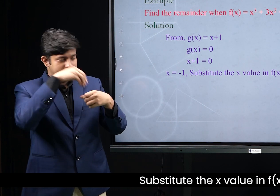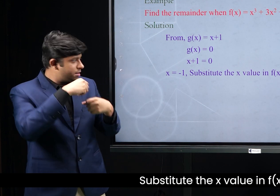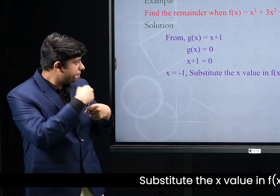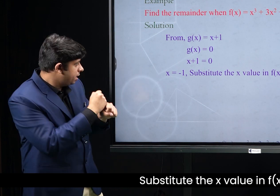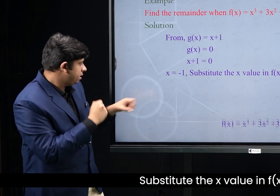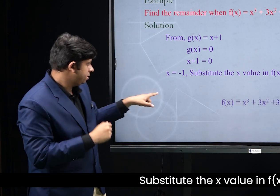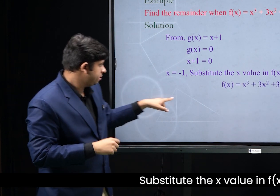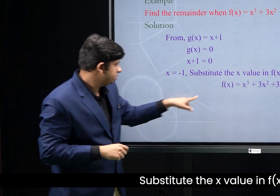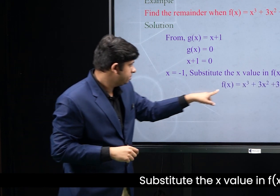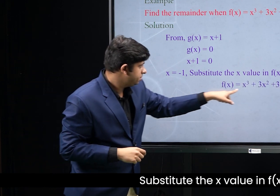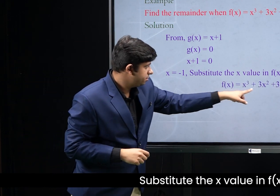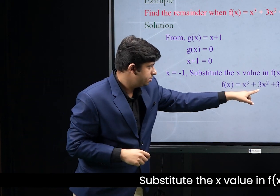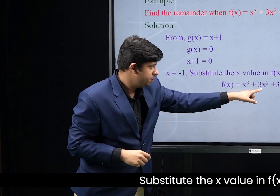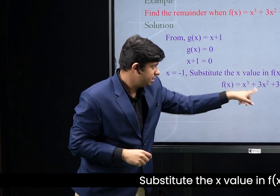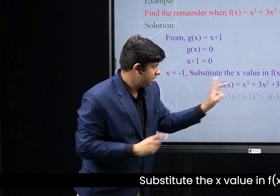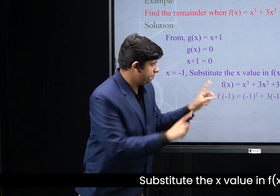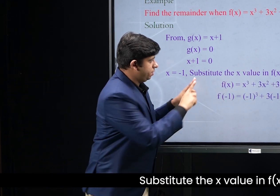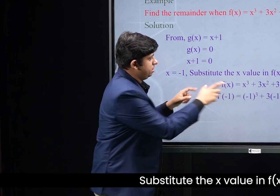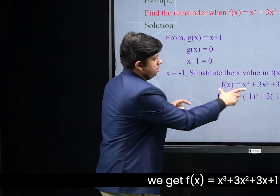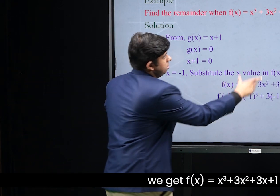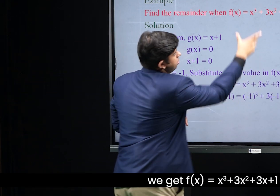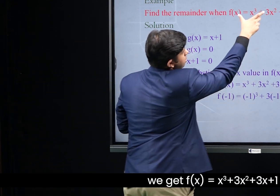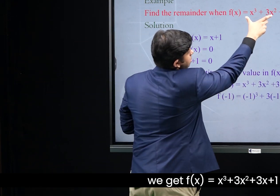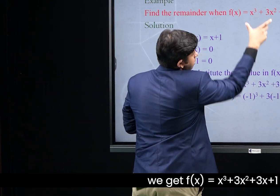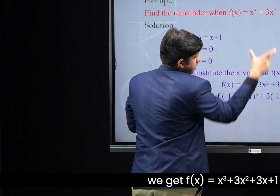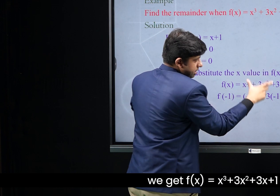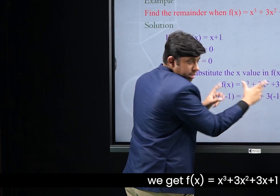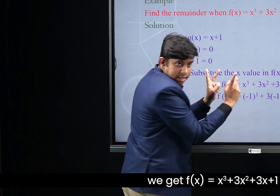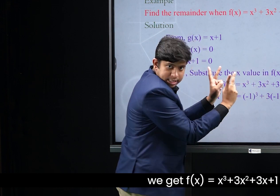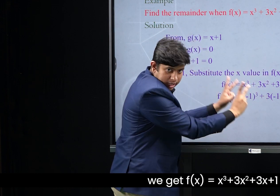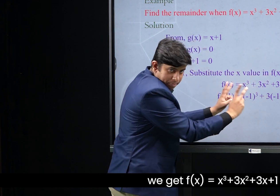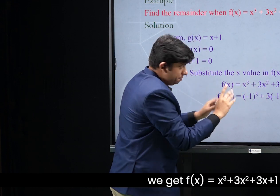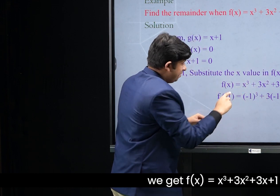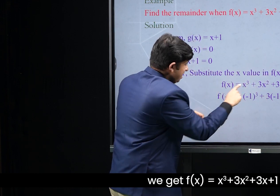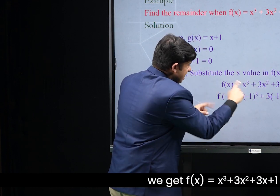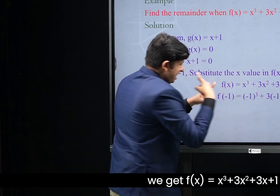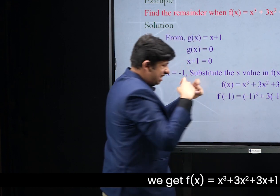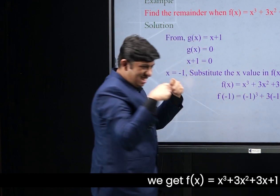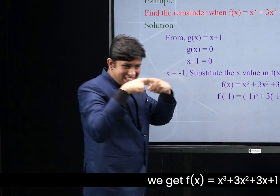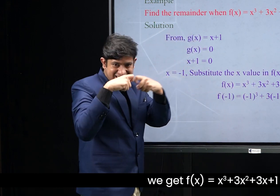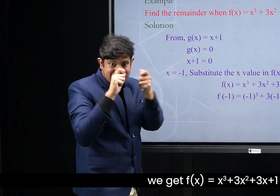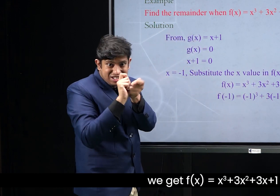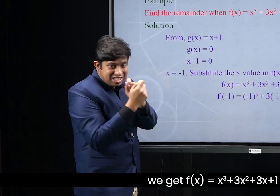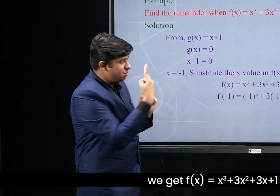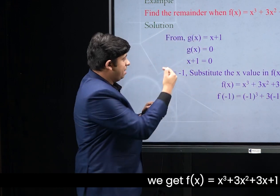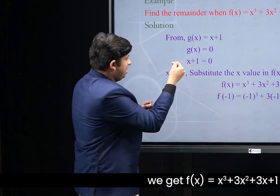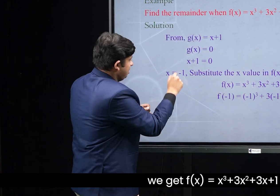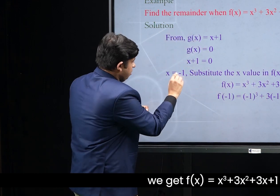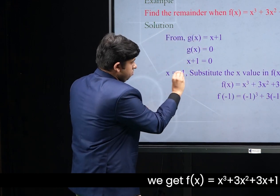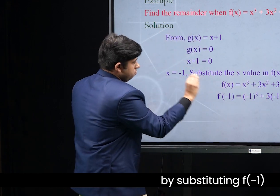Substitute the x value in f of x, we get f of x equal to x cube plus 3x square plus 3x plus 1. By